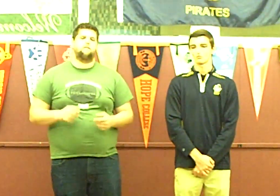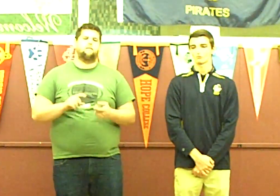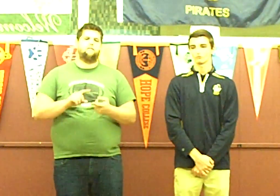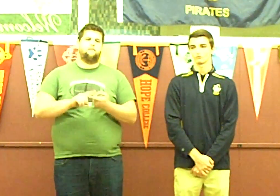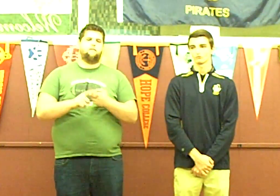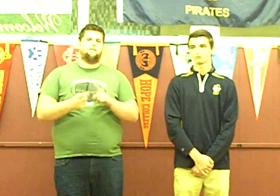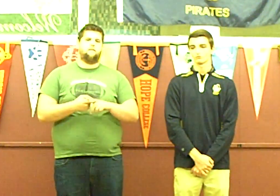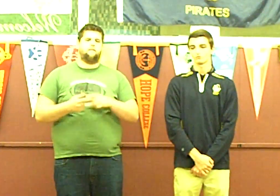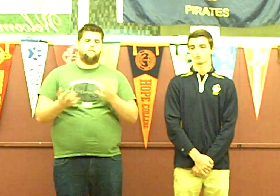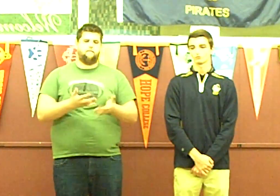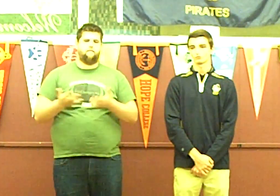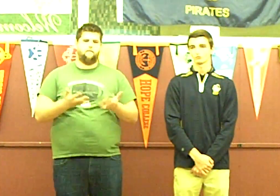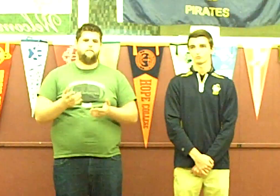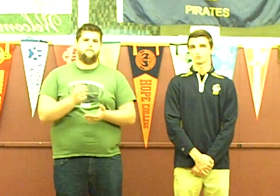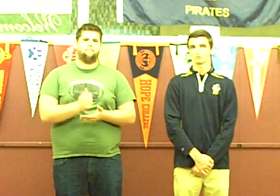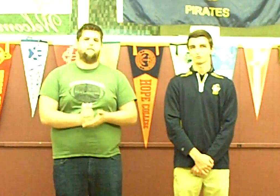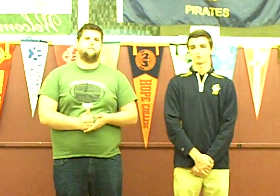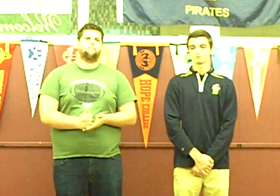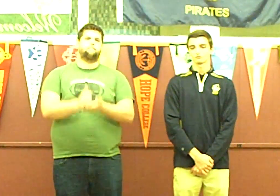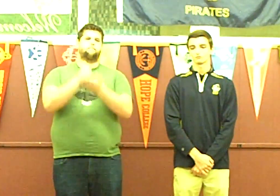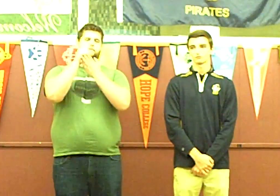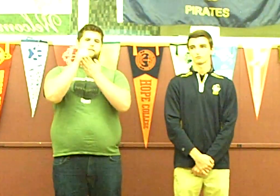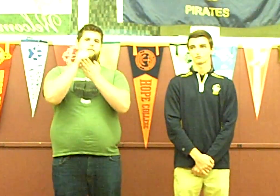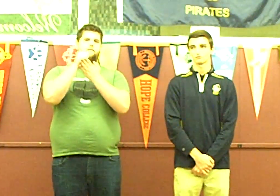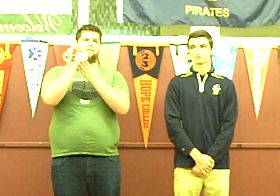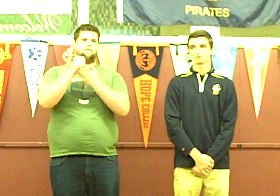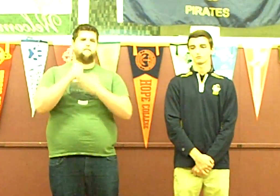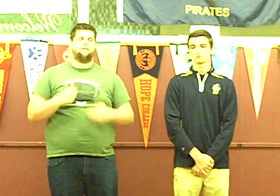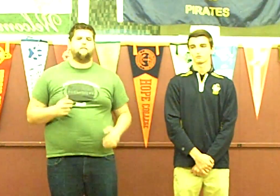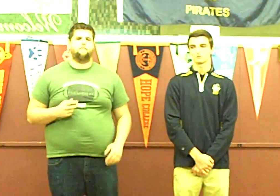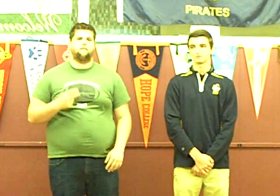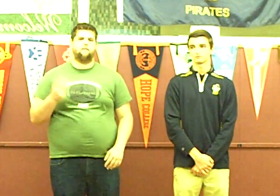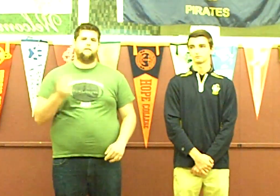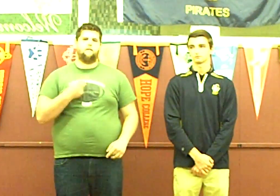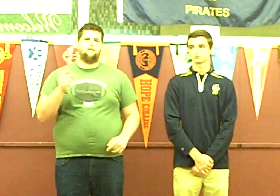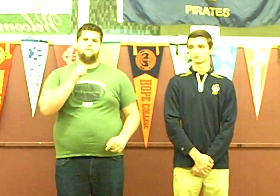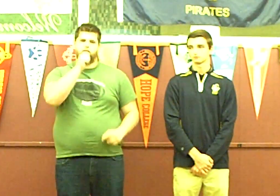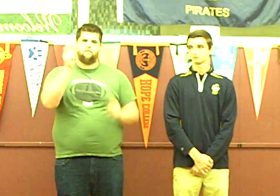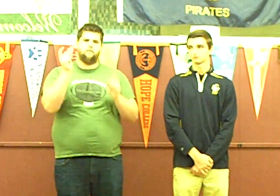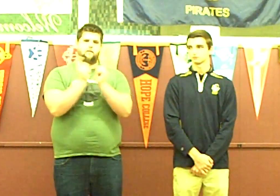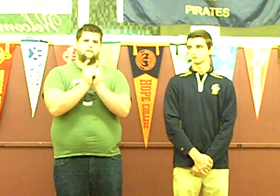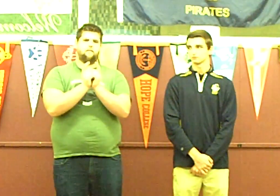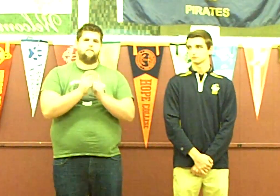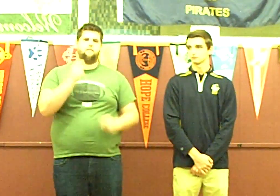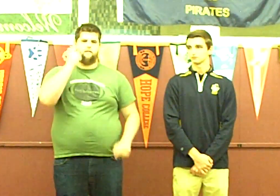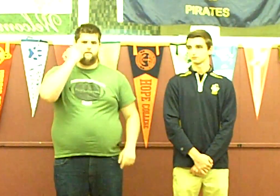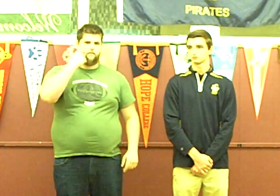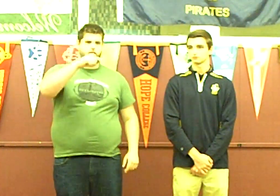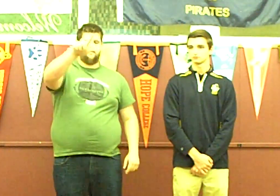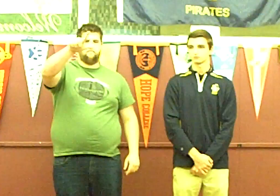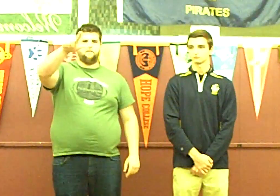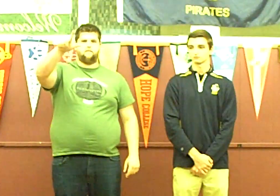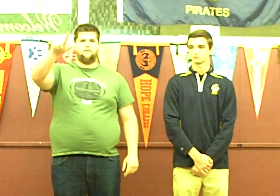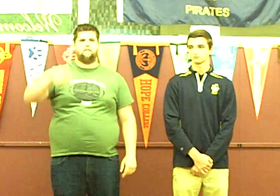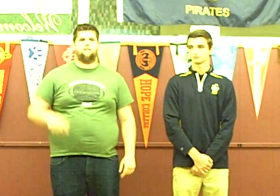major. I got my boys with me, at least those in favor. And if we don't keep it, hope I leave, I hope I see you